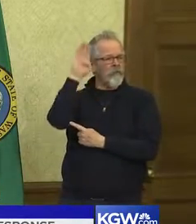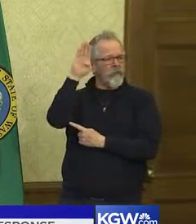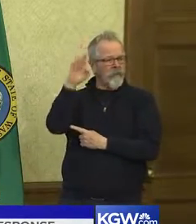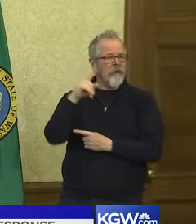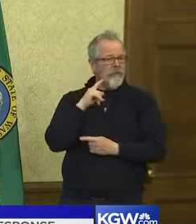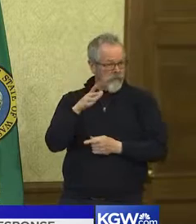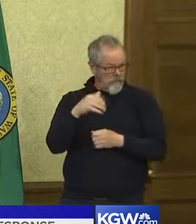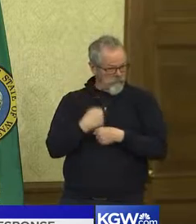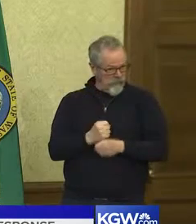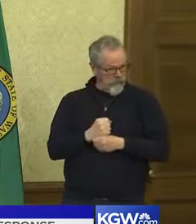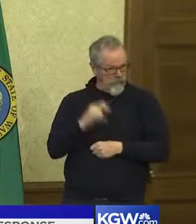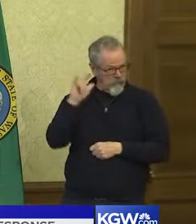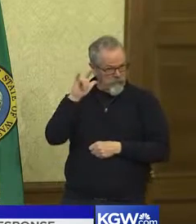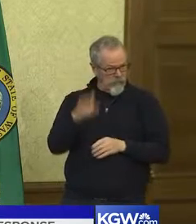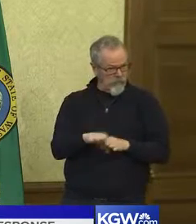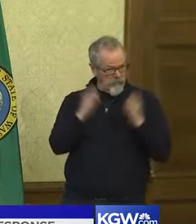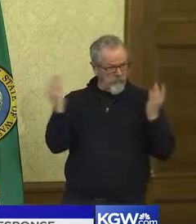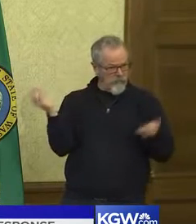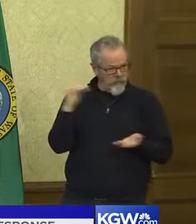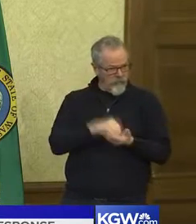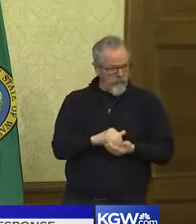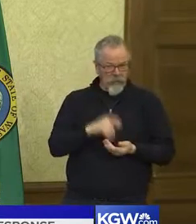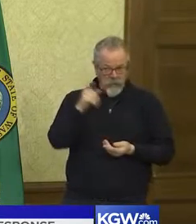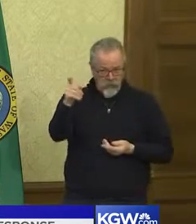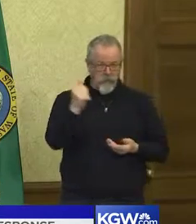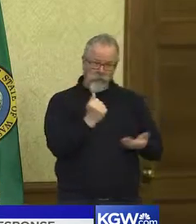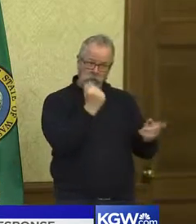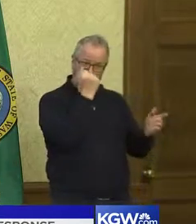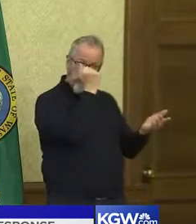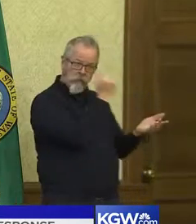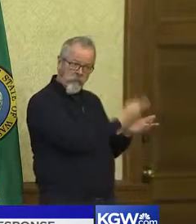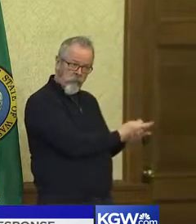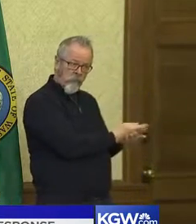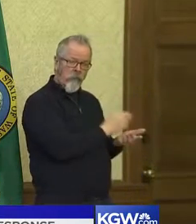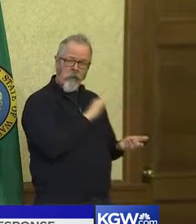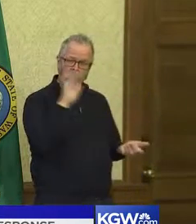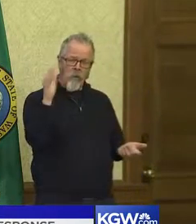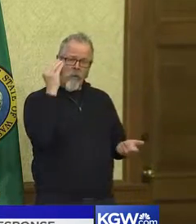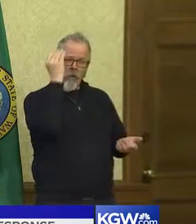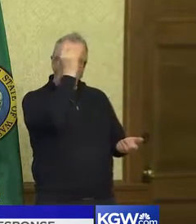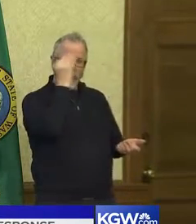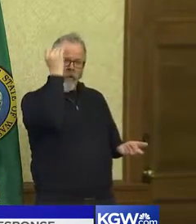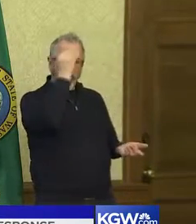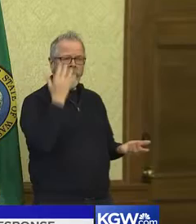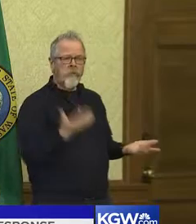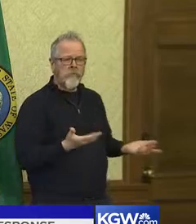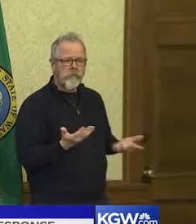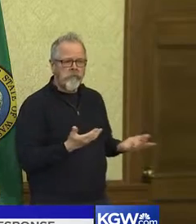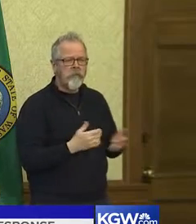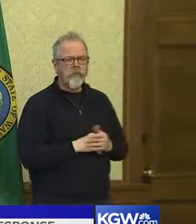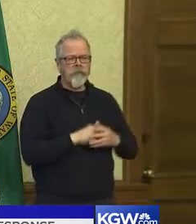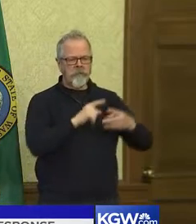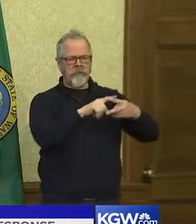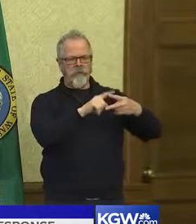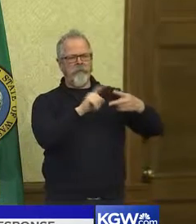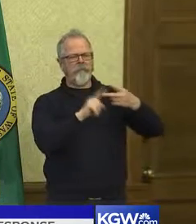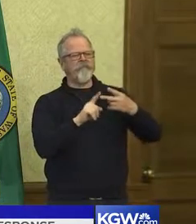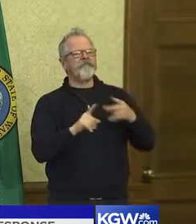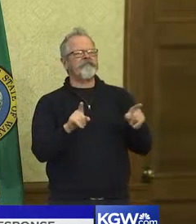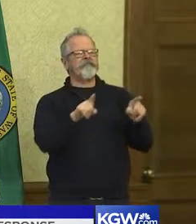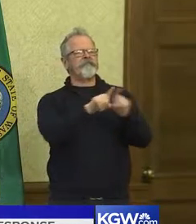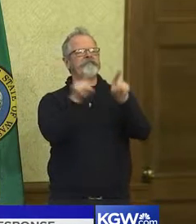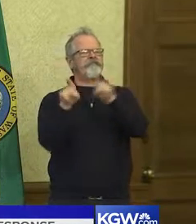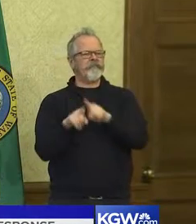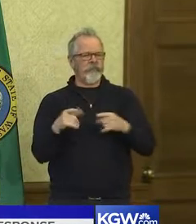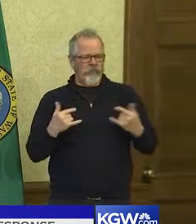extend any sort of a grace period to unemployed folks who are unable to pay card tap fees. We actually talked to quite a few of them